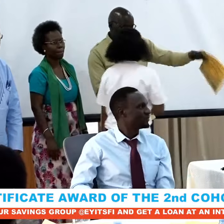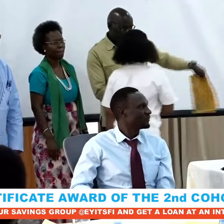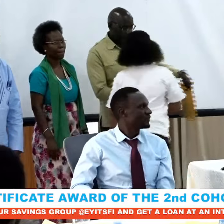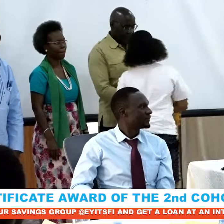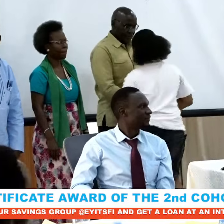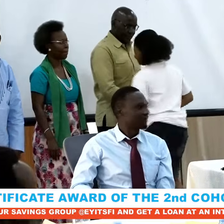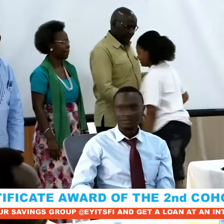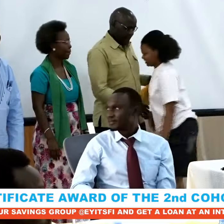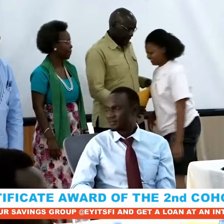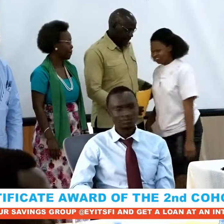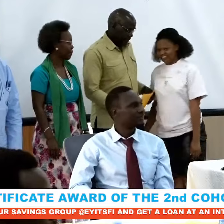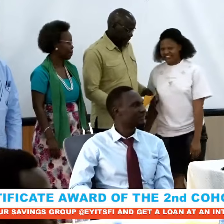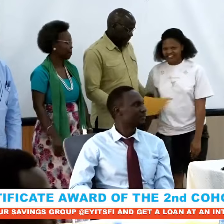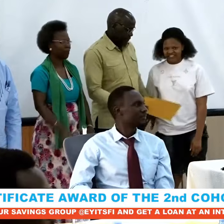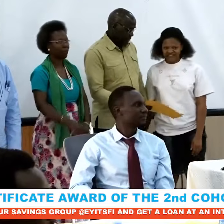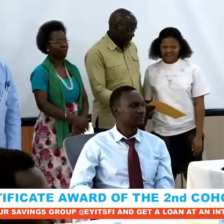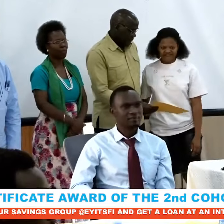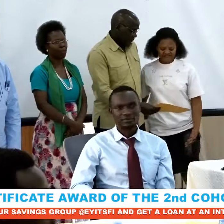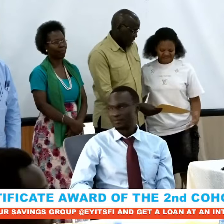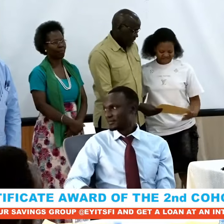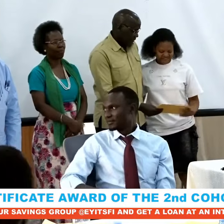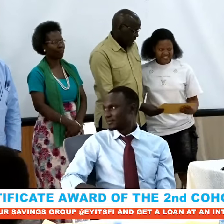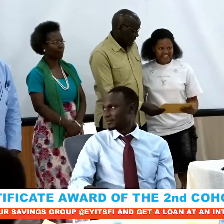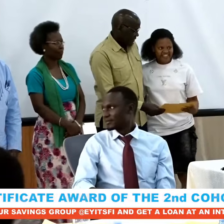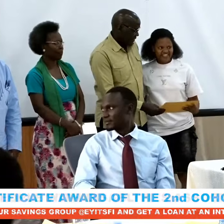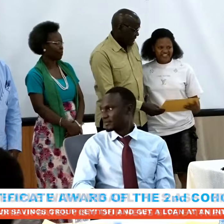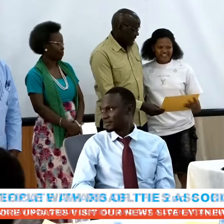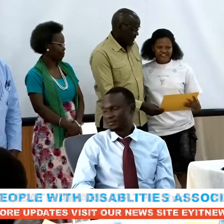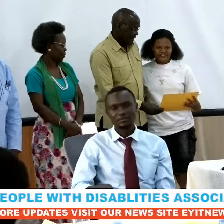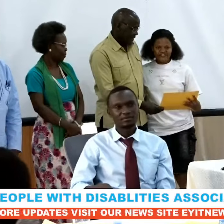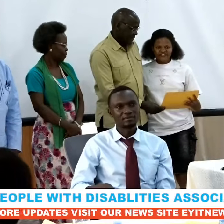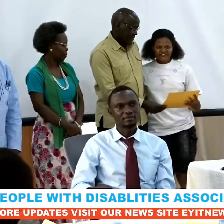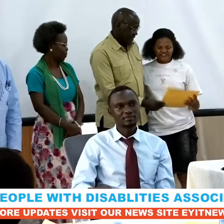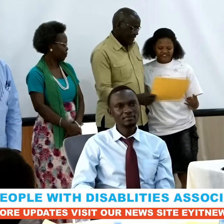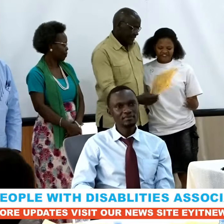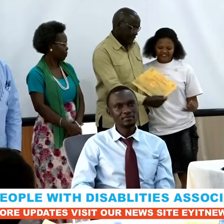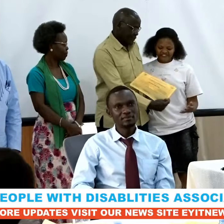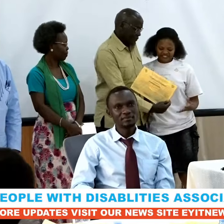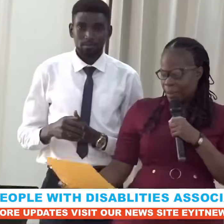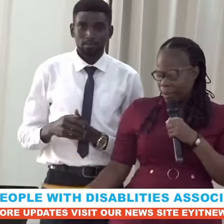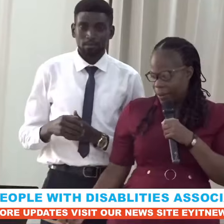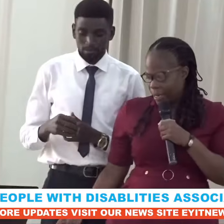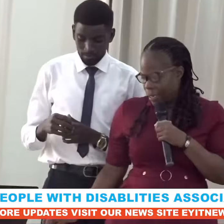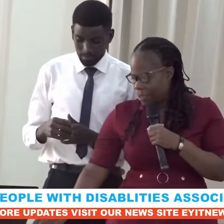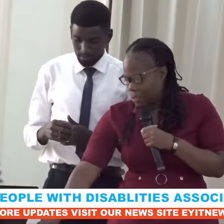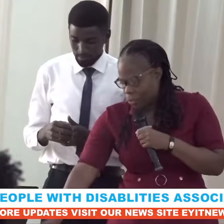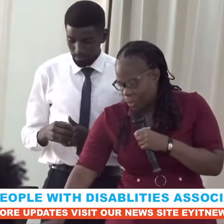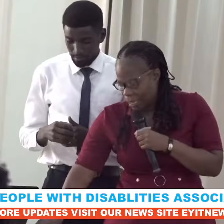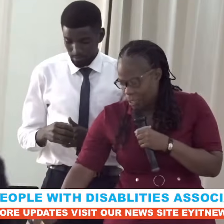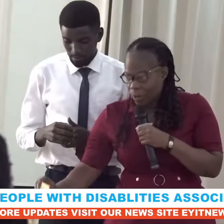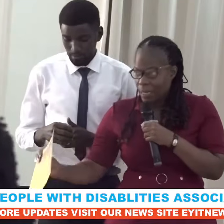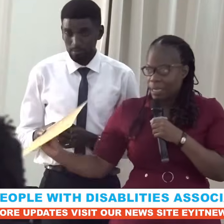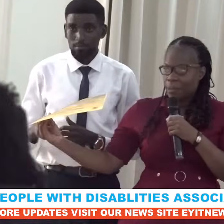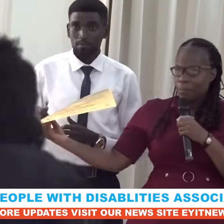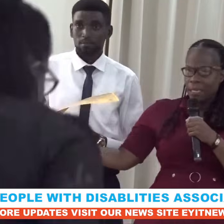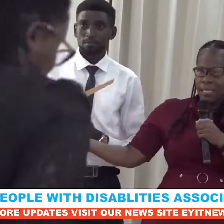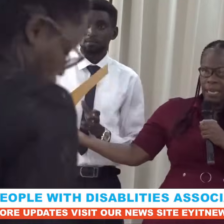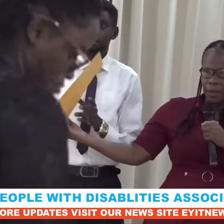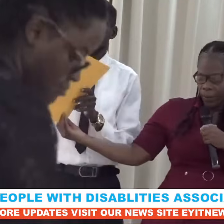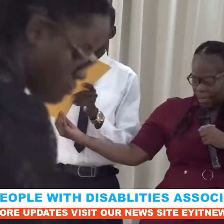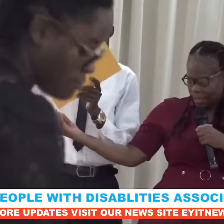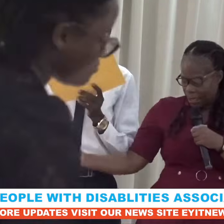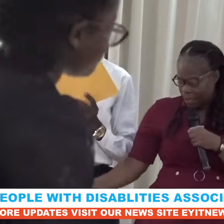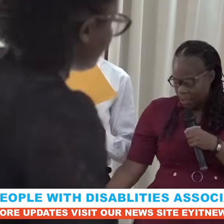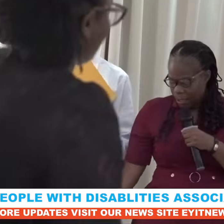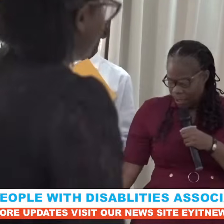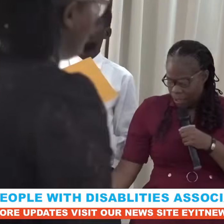Ampire Sheila. As Sheila is coming, let's have Rita Asimire. So the next one is being sign